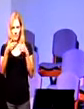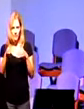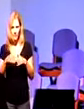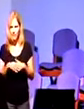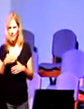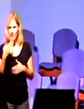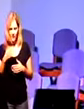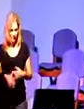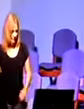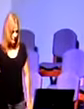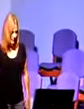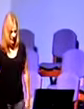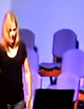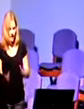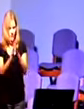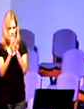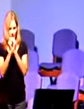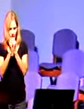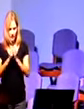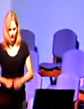Great. Thank you, Mike. Let's pray together.